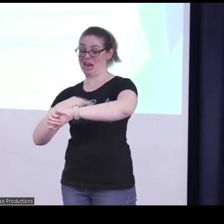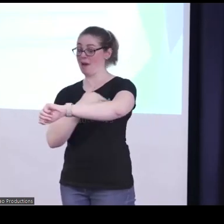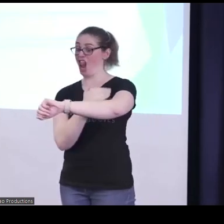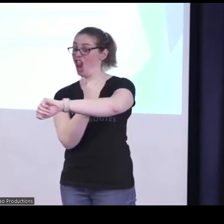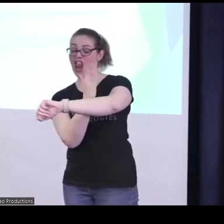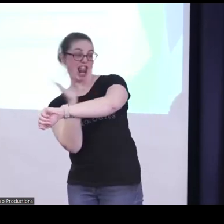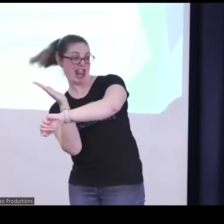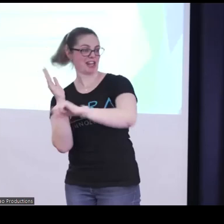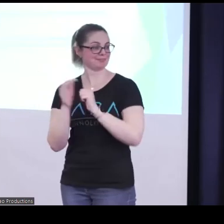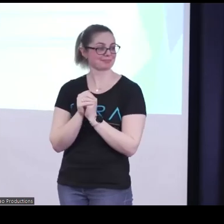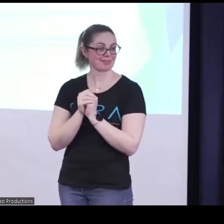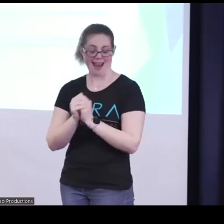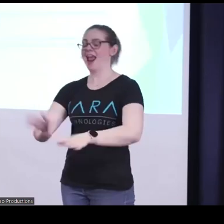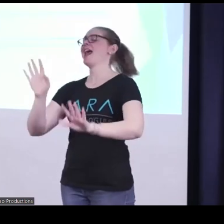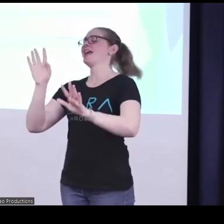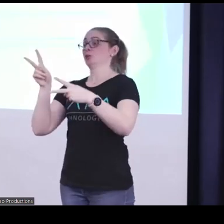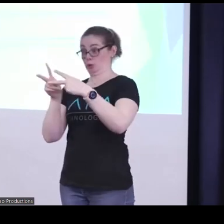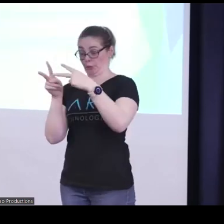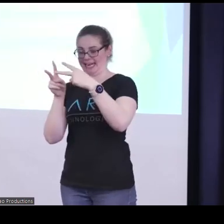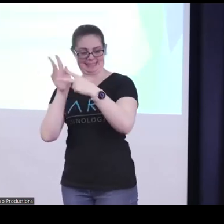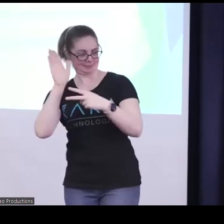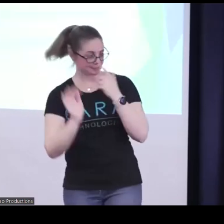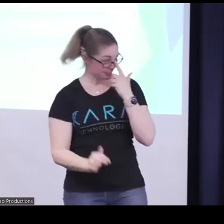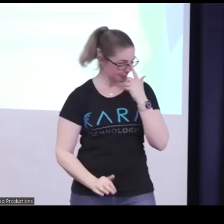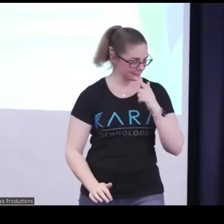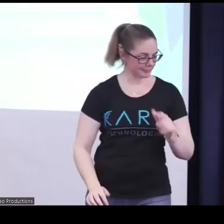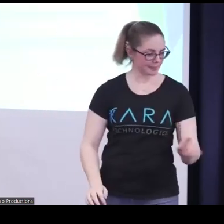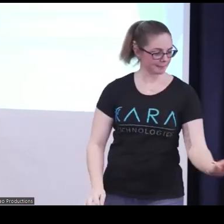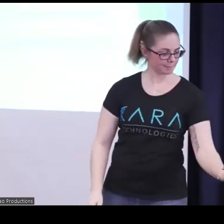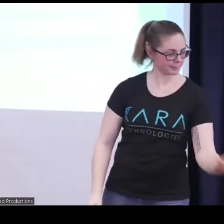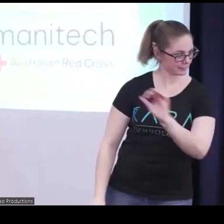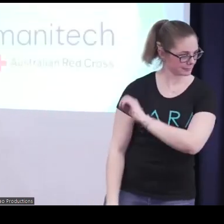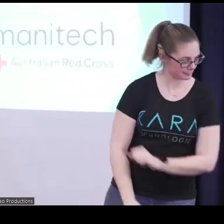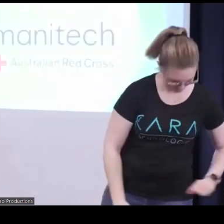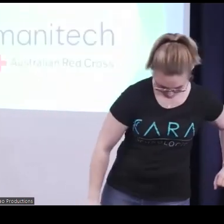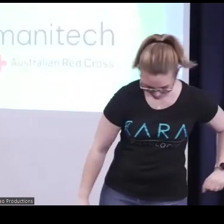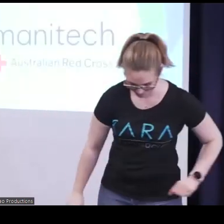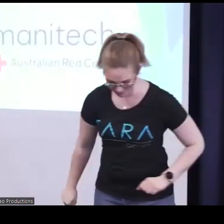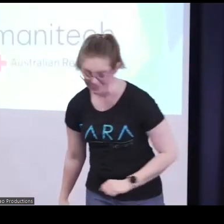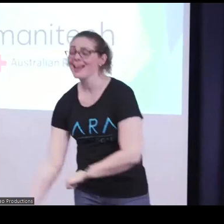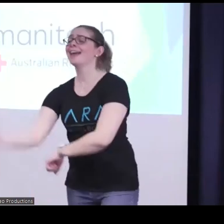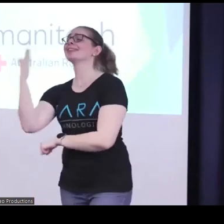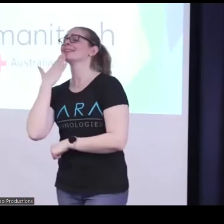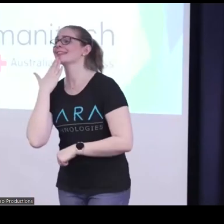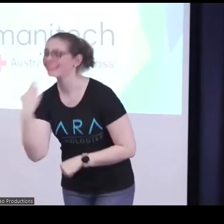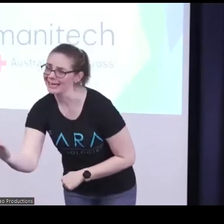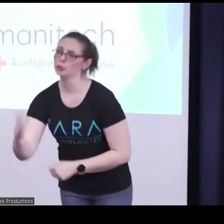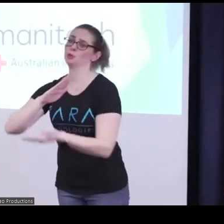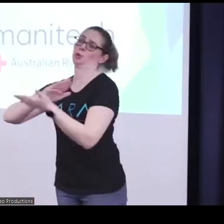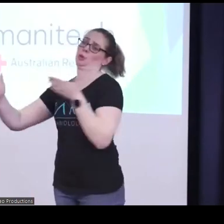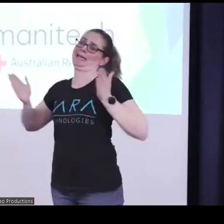Okay, looking at the time, we're probably getting close to the end, but two things I'd like to say before we wrap up.